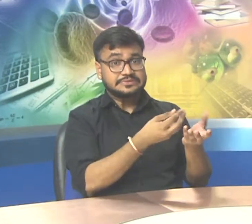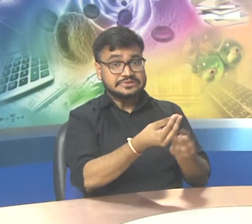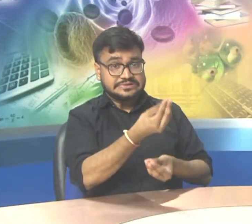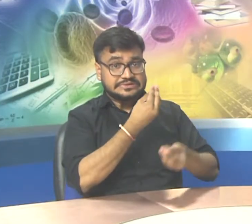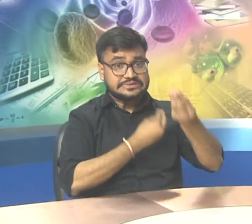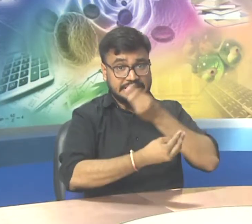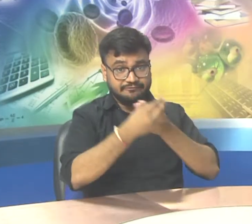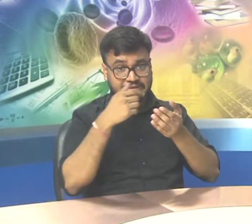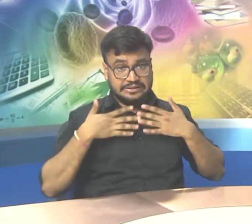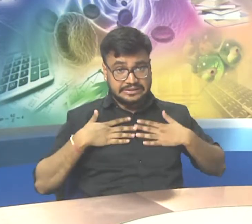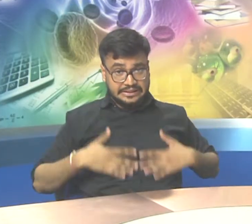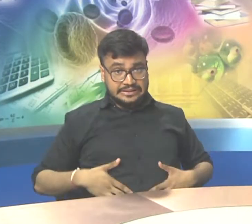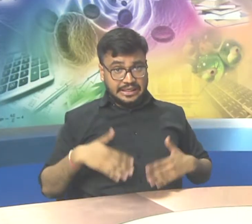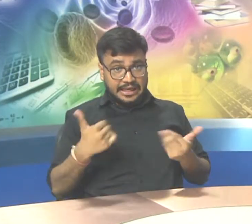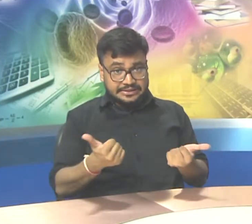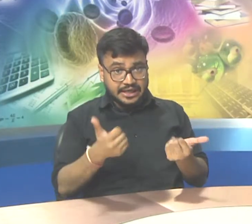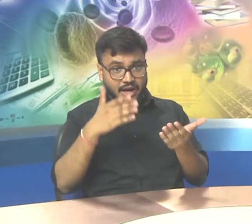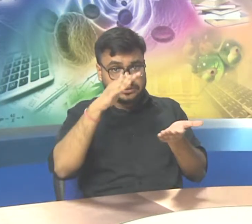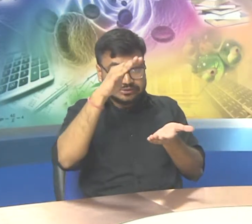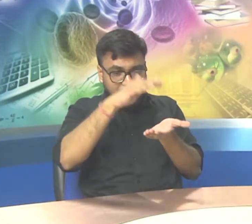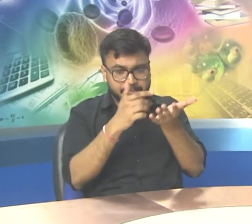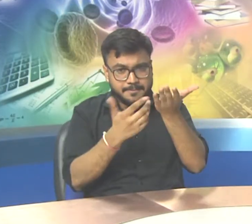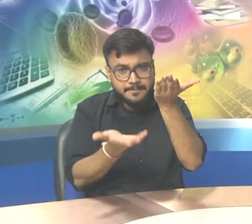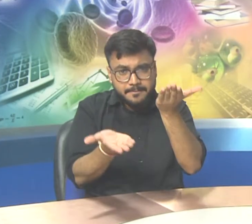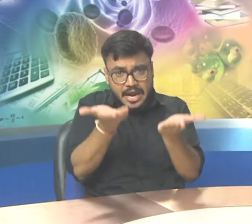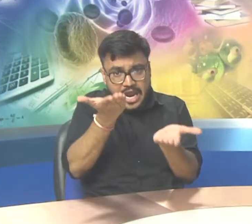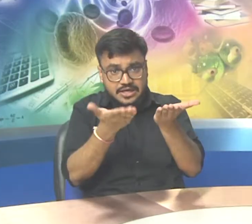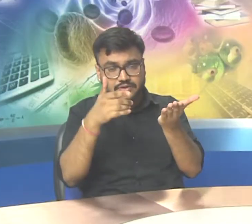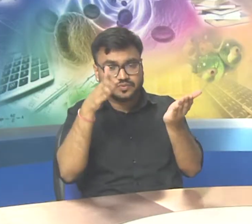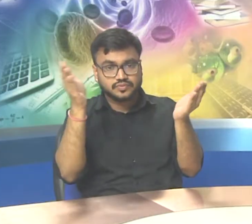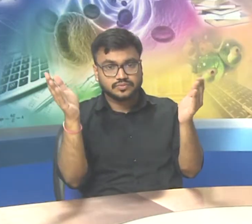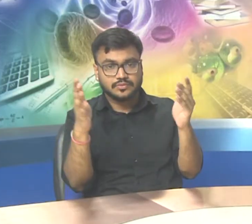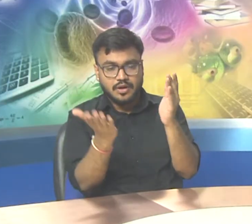the food we eat goes through several processes in the body.